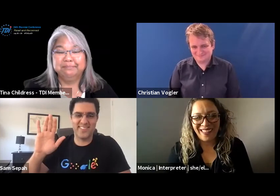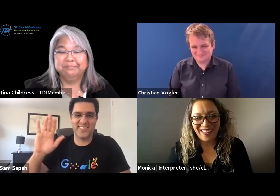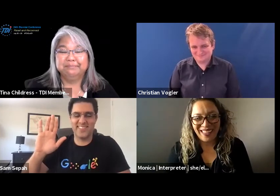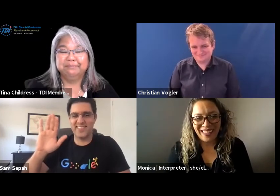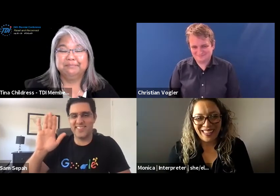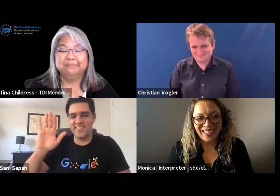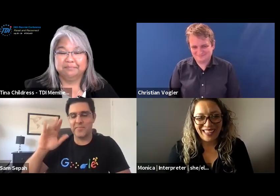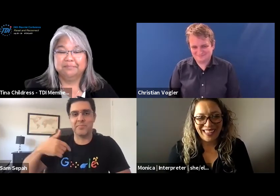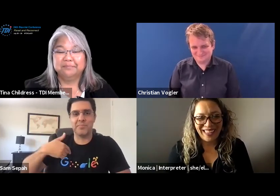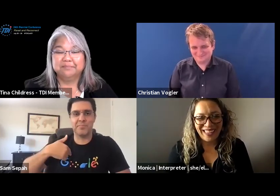Hello there.